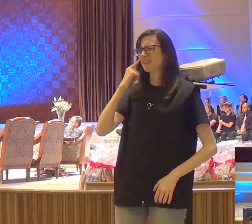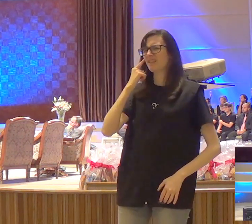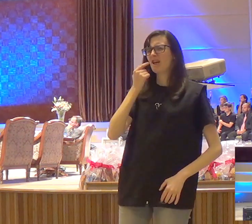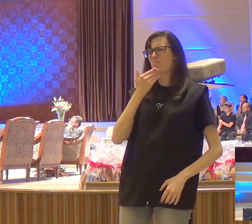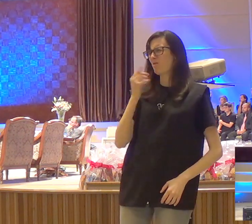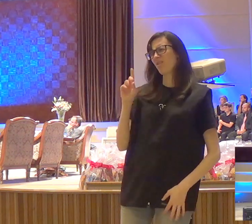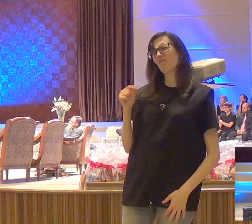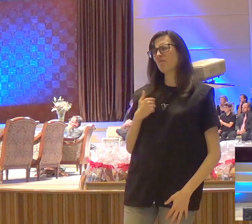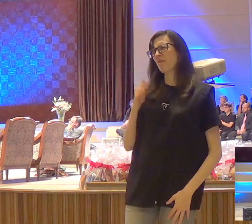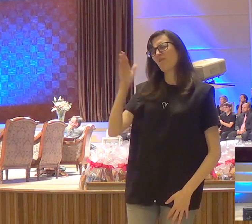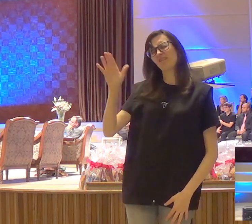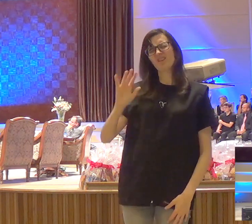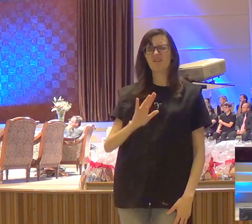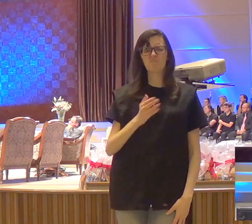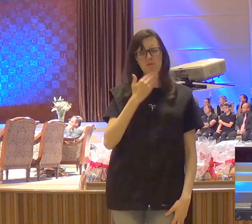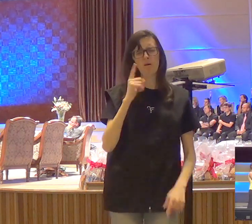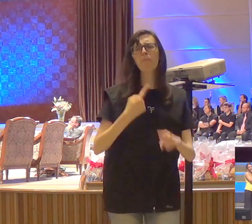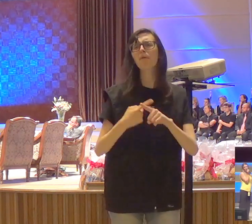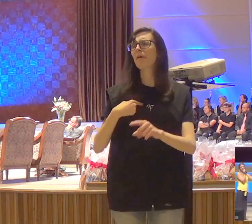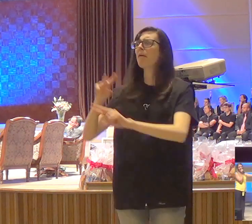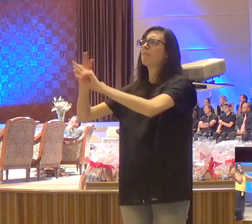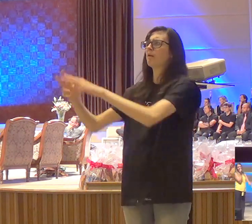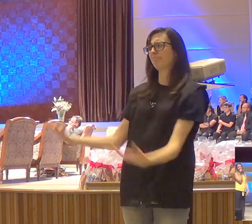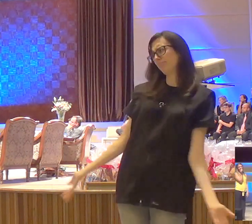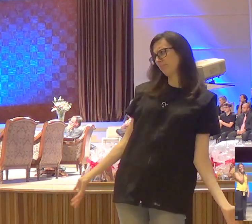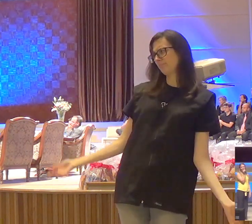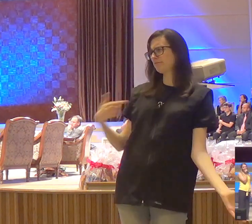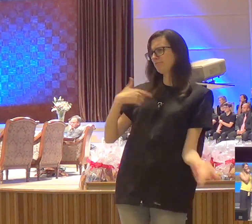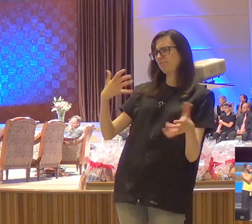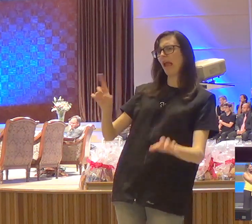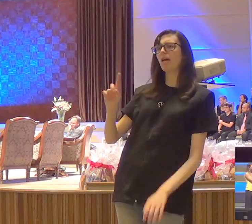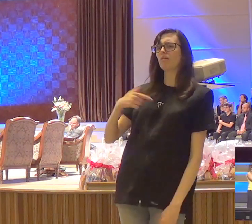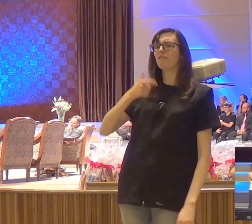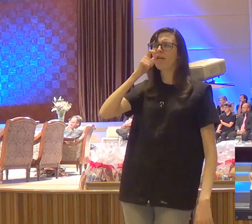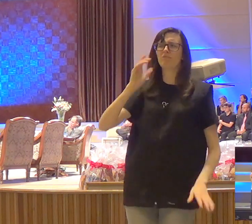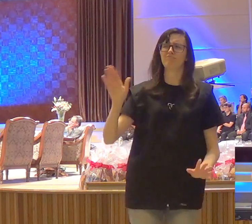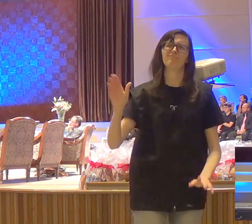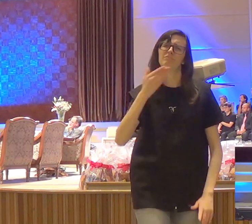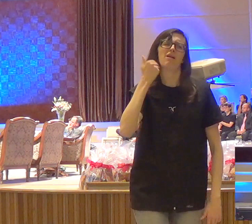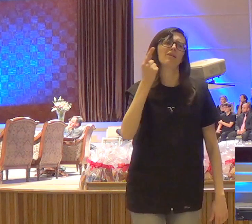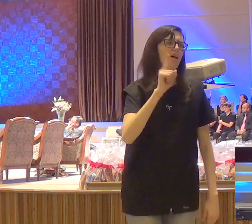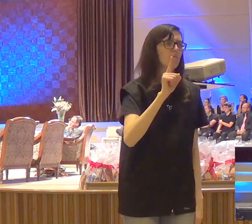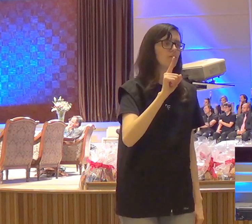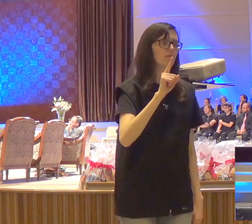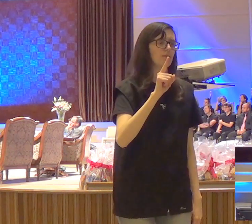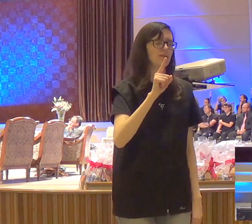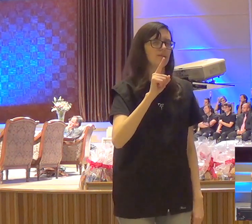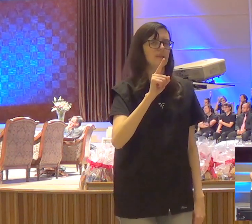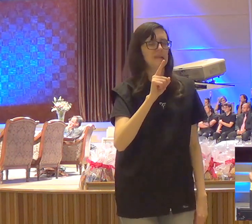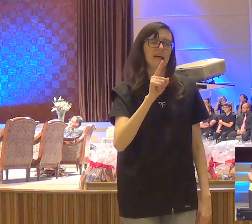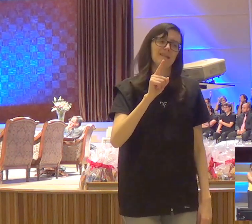I go see those guys that are in the bad pile? Por que que eu vou ver essas pessoas que estão lá no grupo mal? But I went on that tour. Mas ela